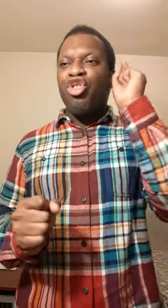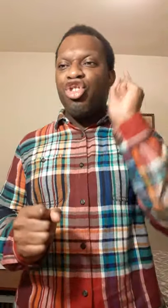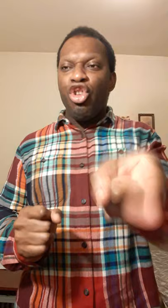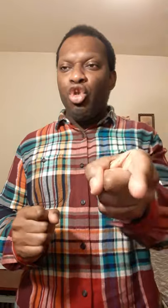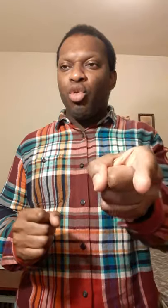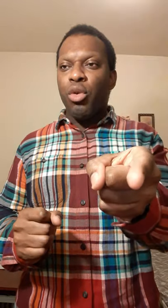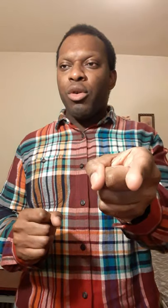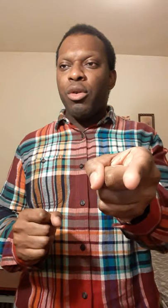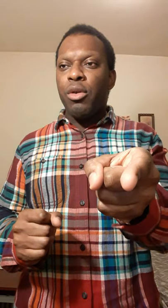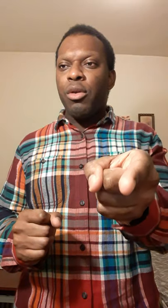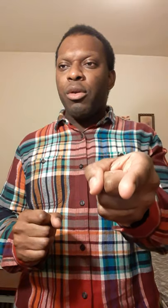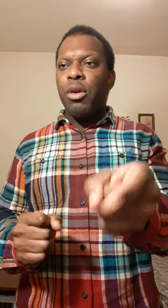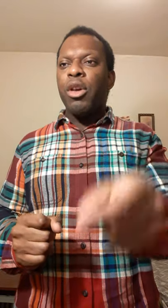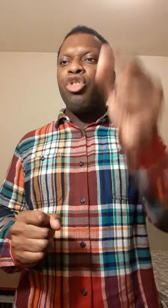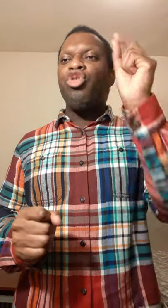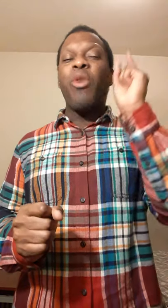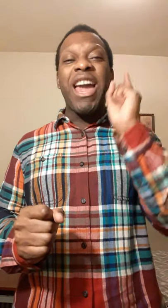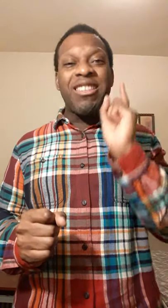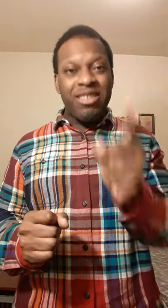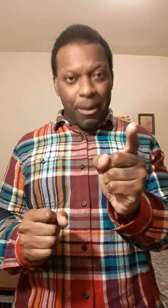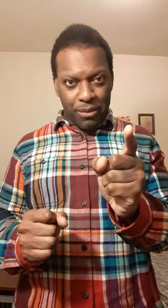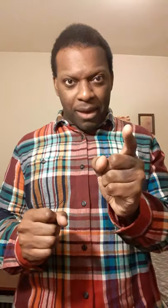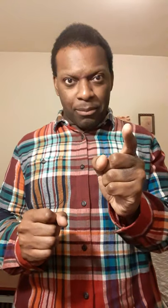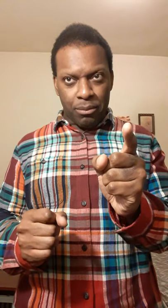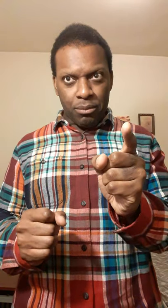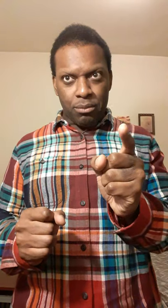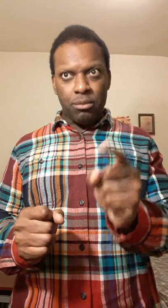you to accept them.